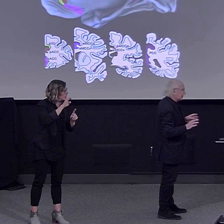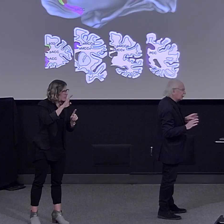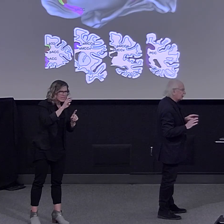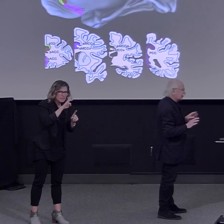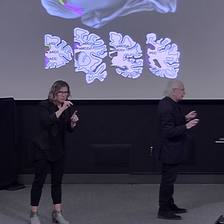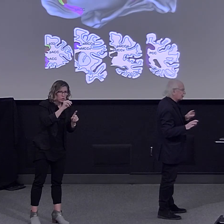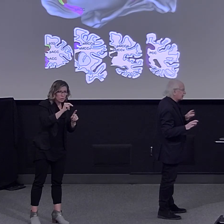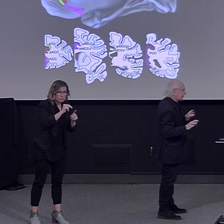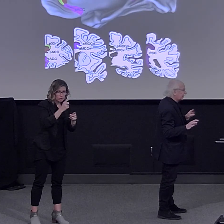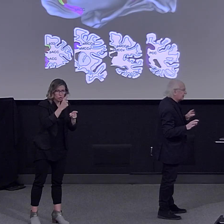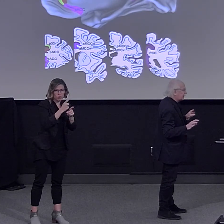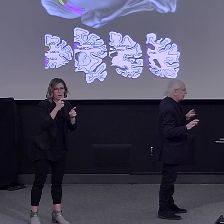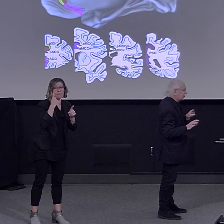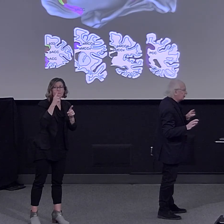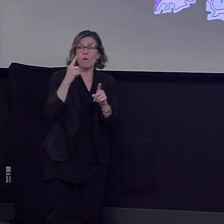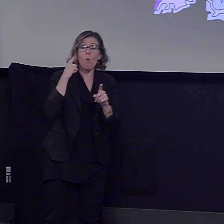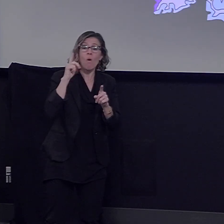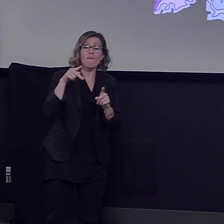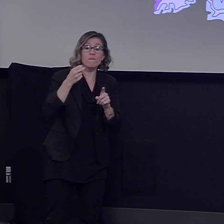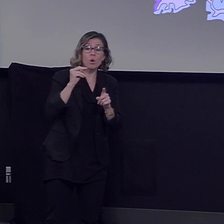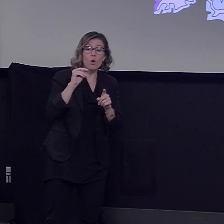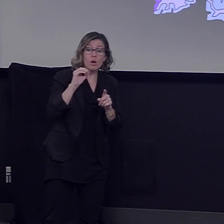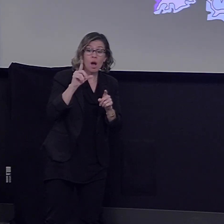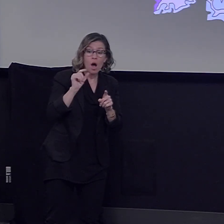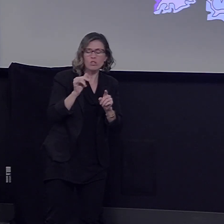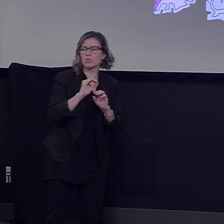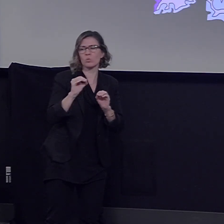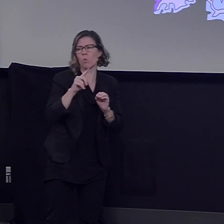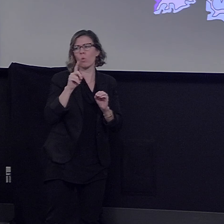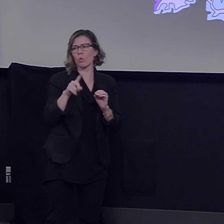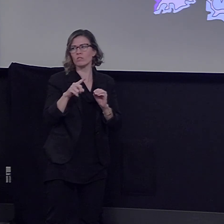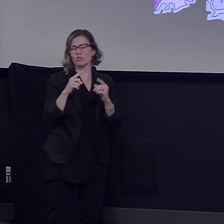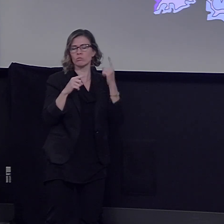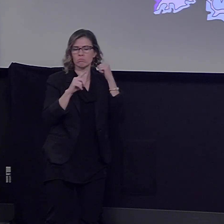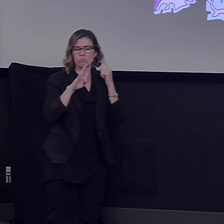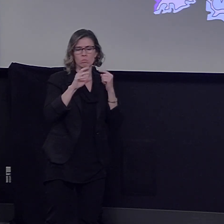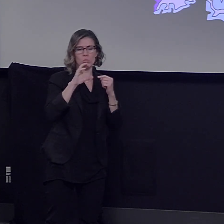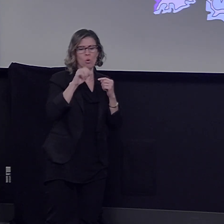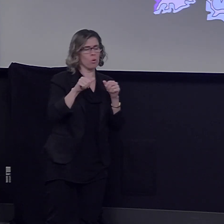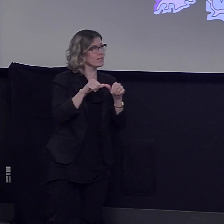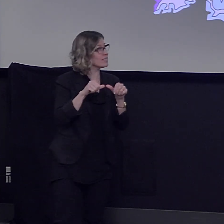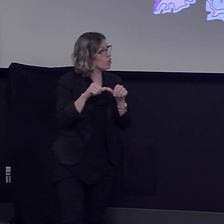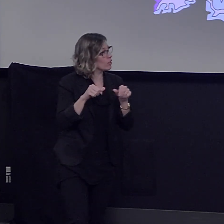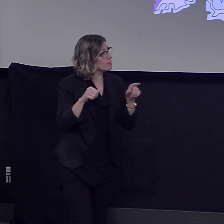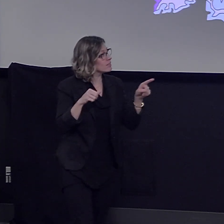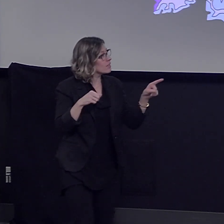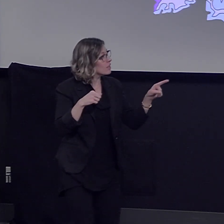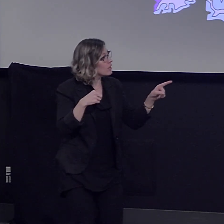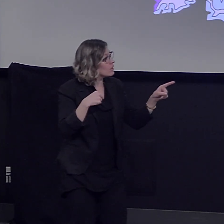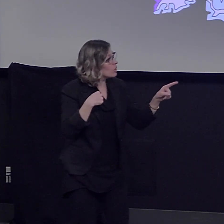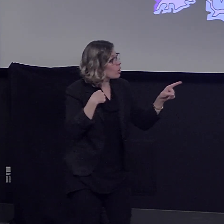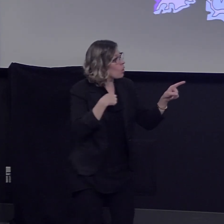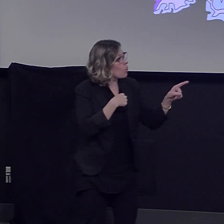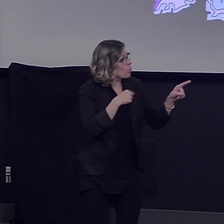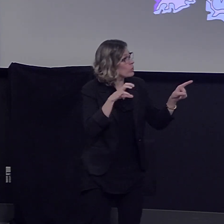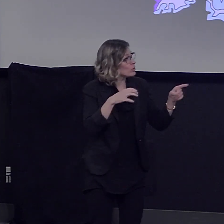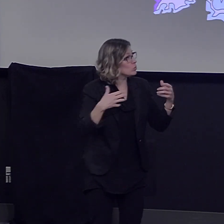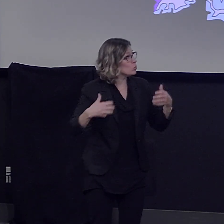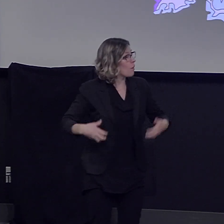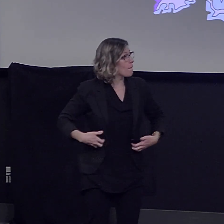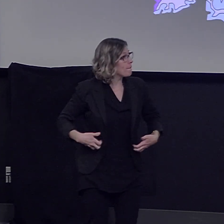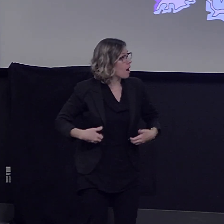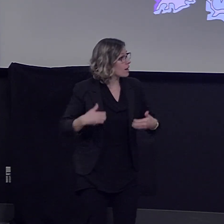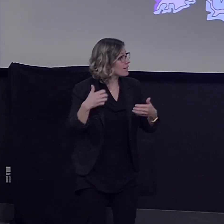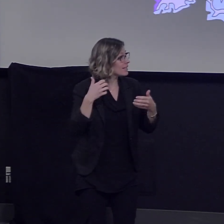is no doubt there is Broca's area activation, if you say something. We're doing monkey experiments. For a few years ago, when